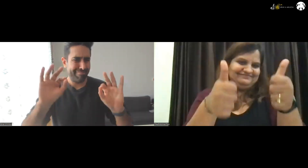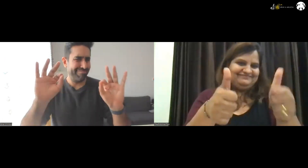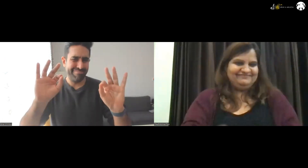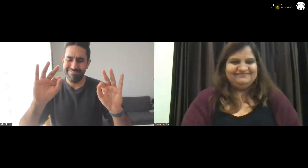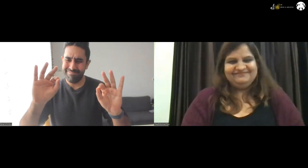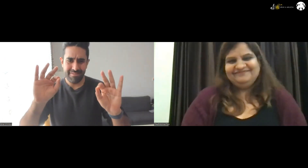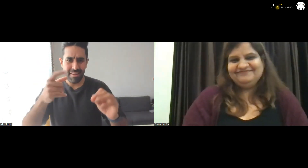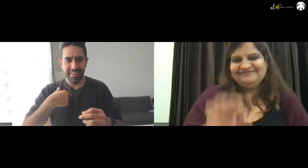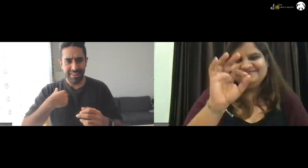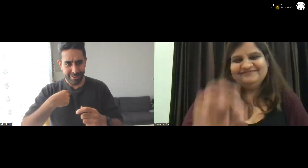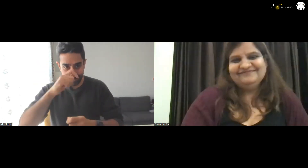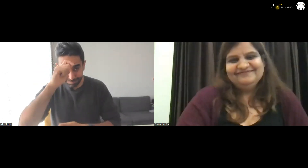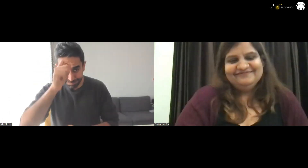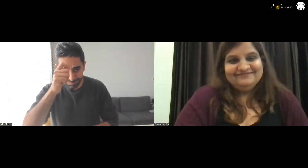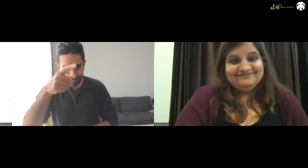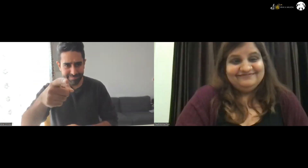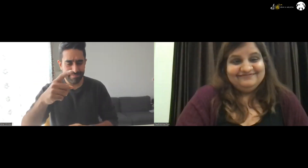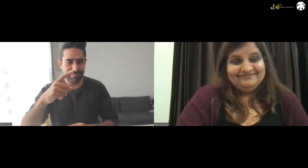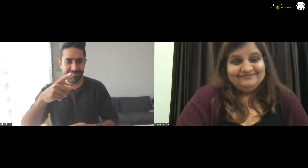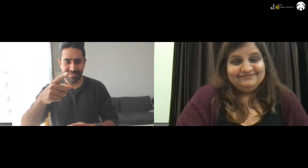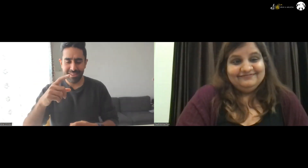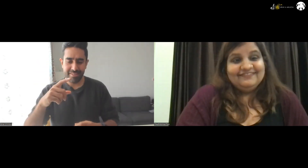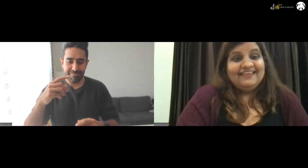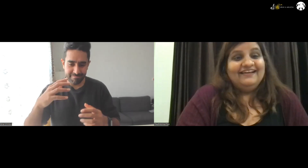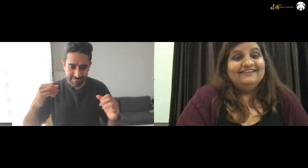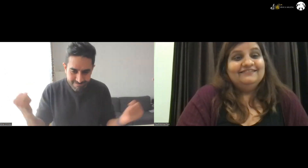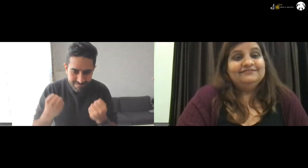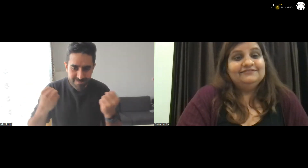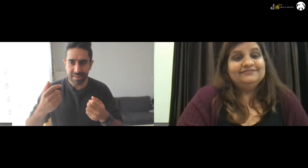All right. Thank you, Sapan, Bilal. It was really nice to be with